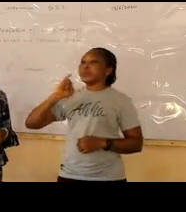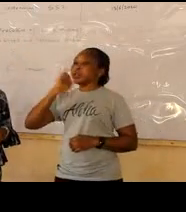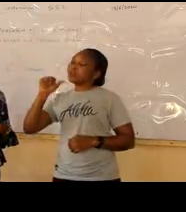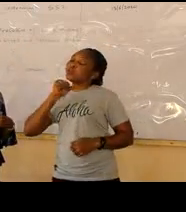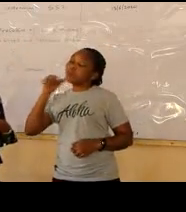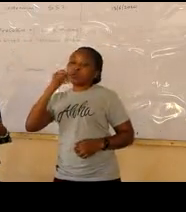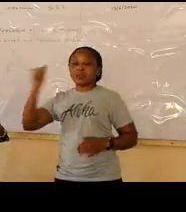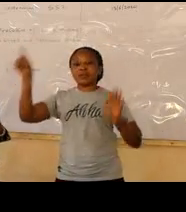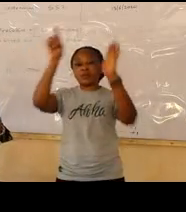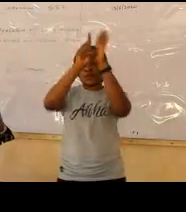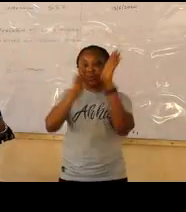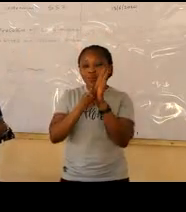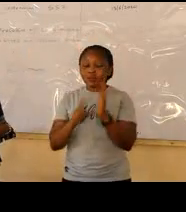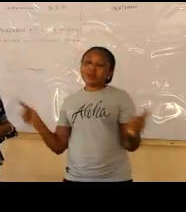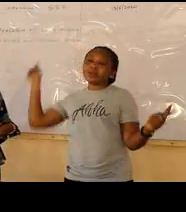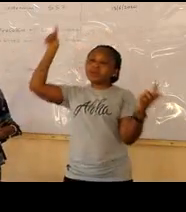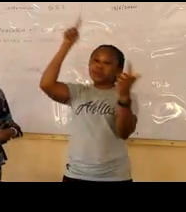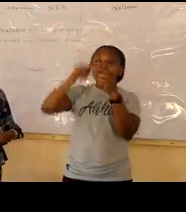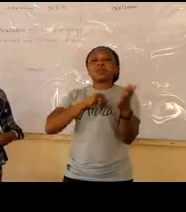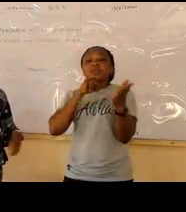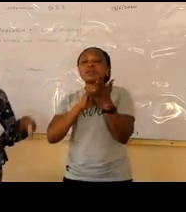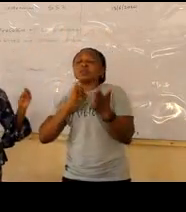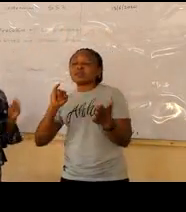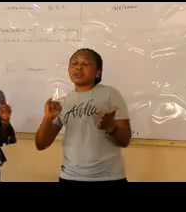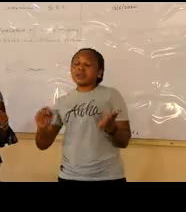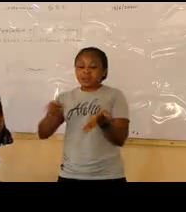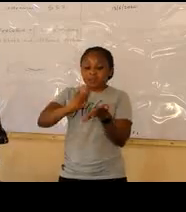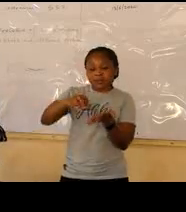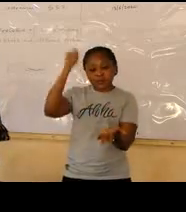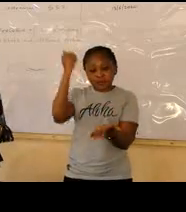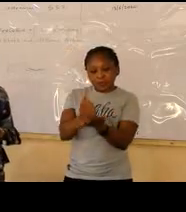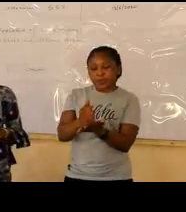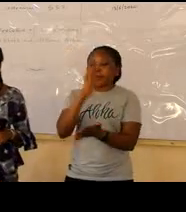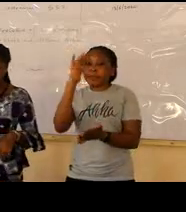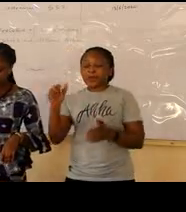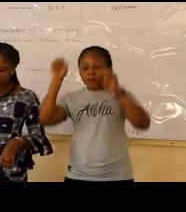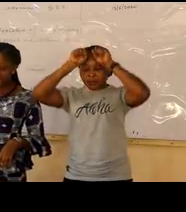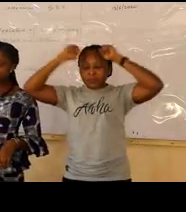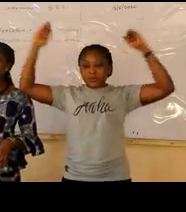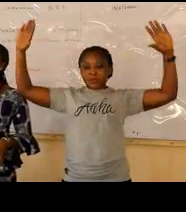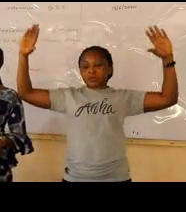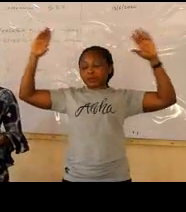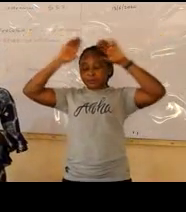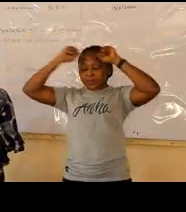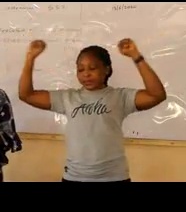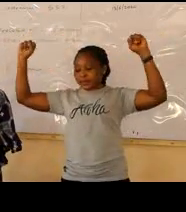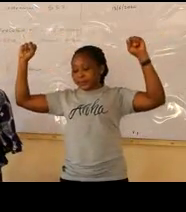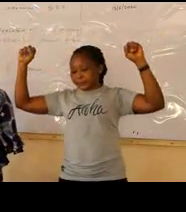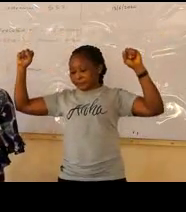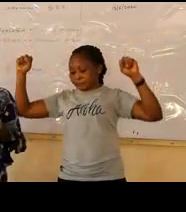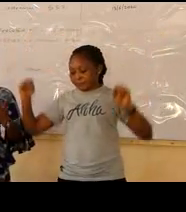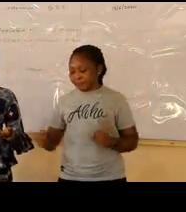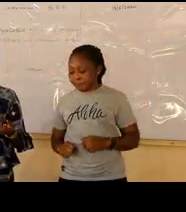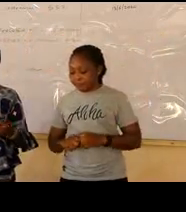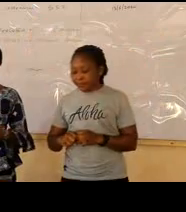by the president. So a bill is not a law until it is signed into law